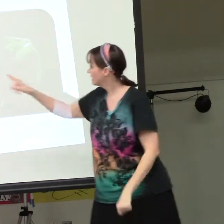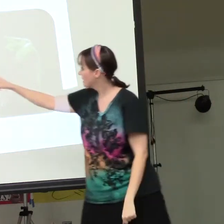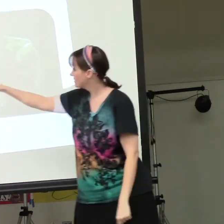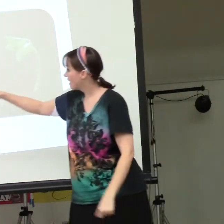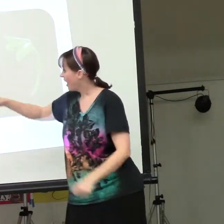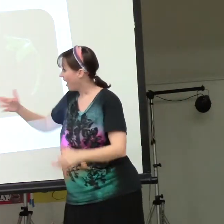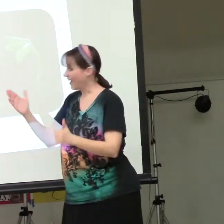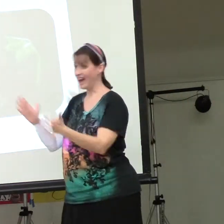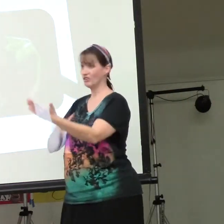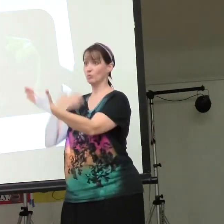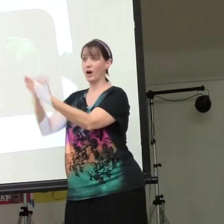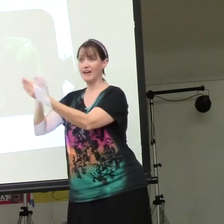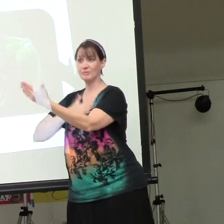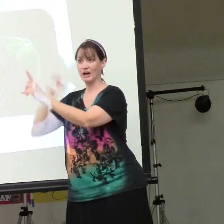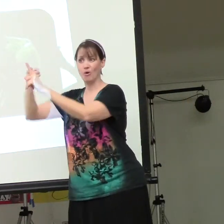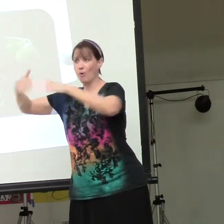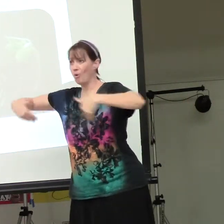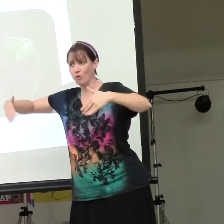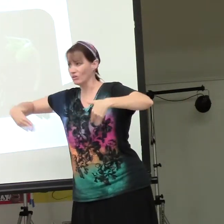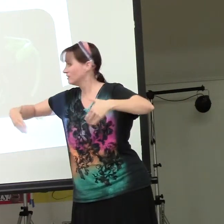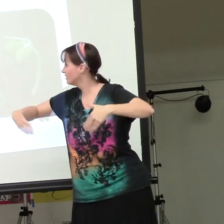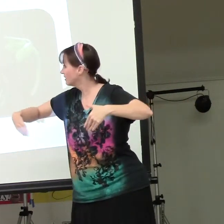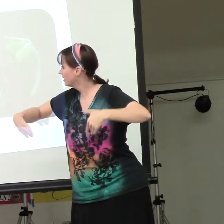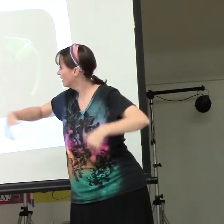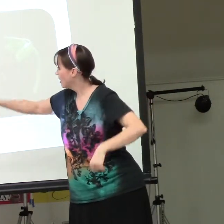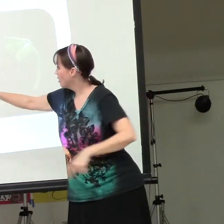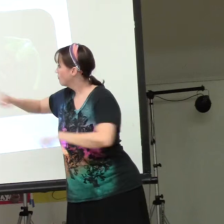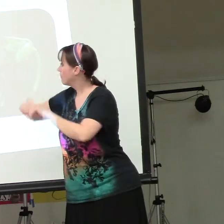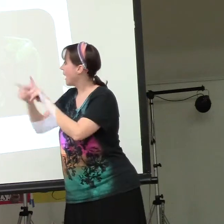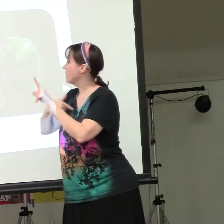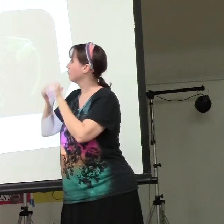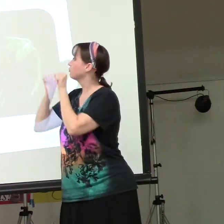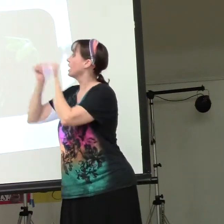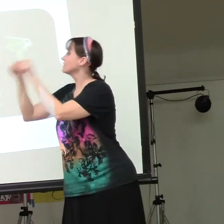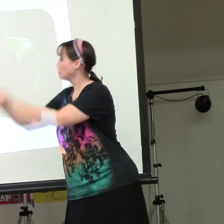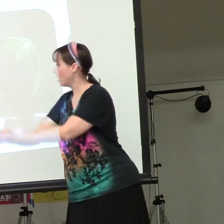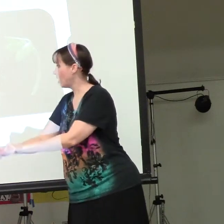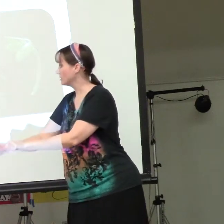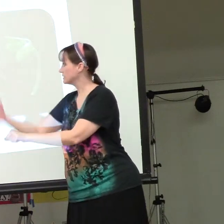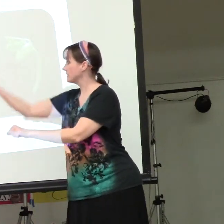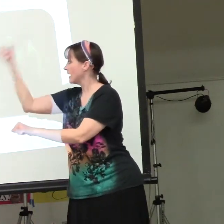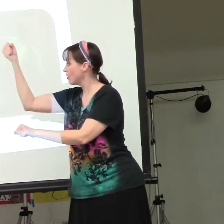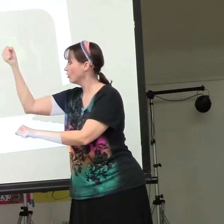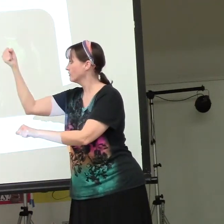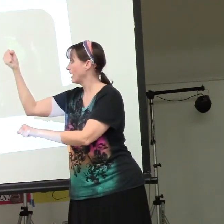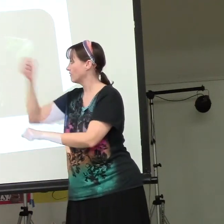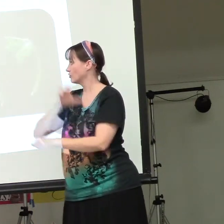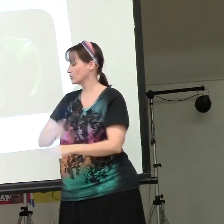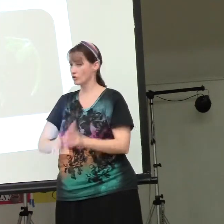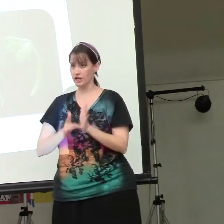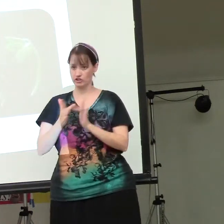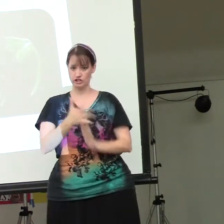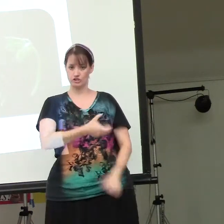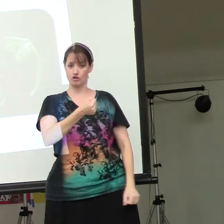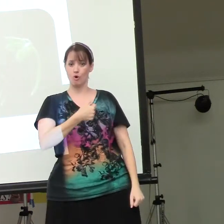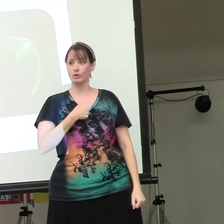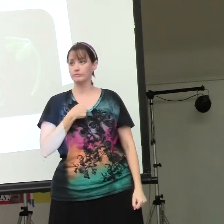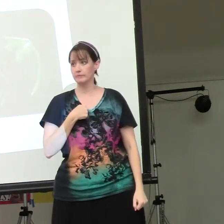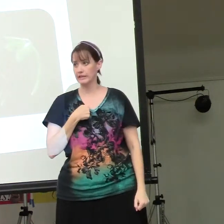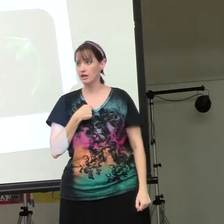said, I haven't arrived at my goal, but I press on to take hold of that for which Christ Jesus took hold of me.